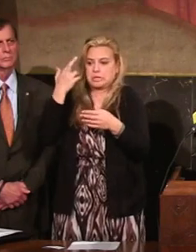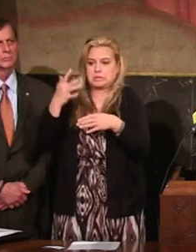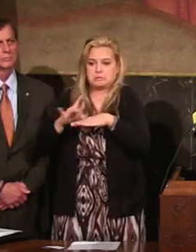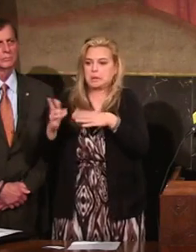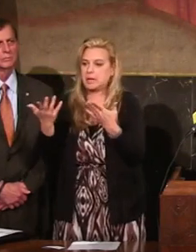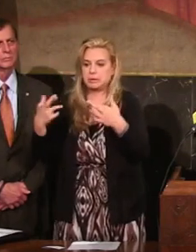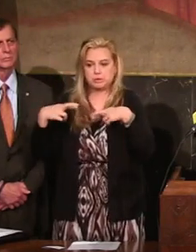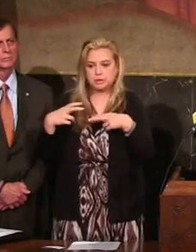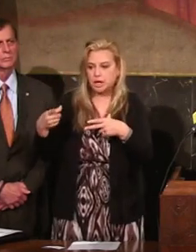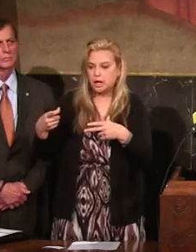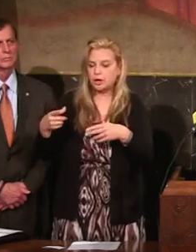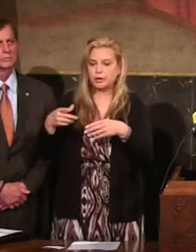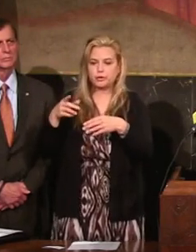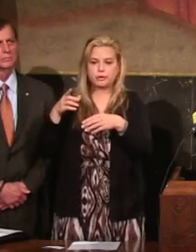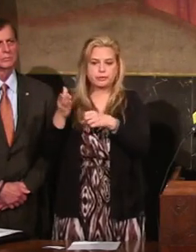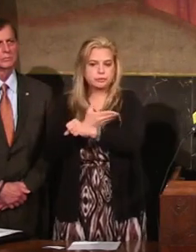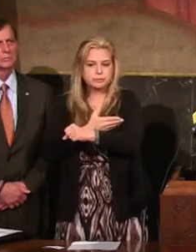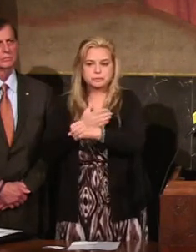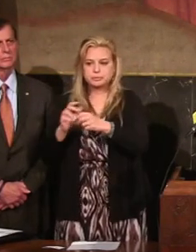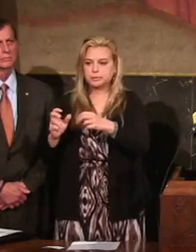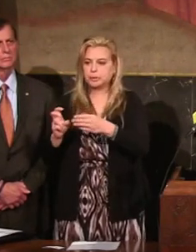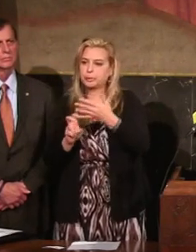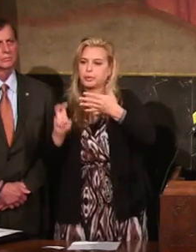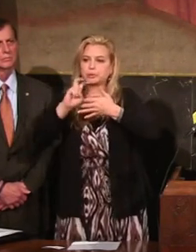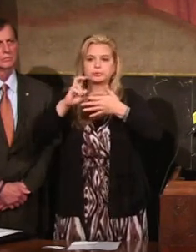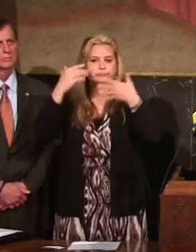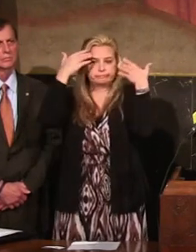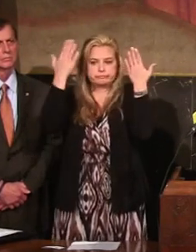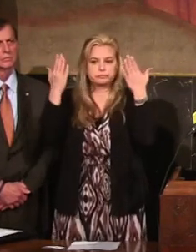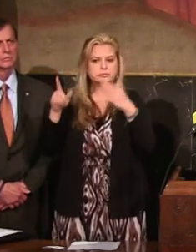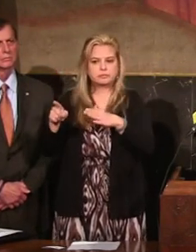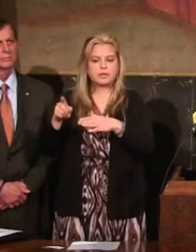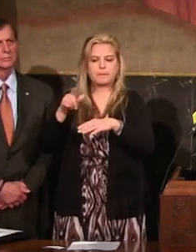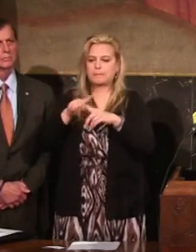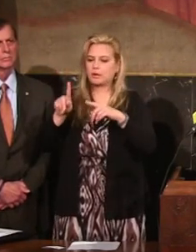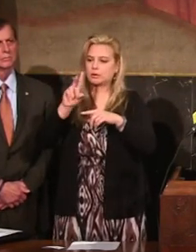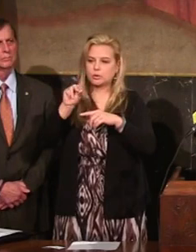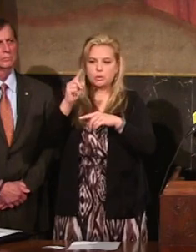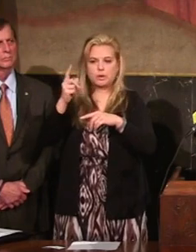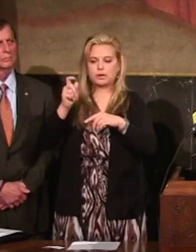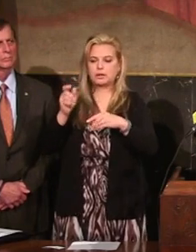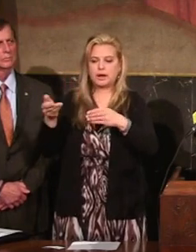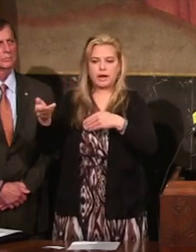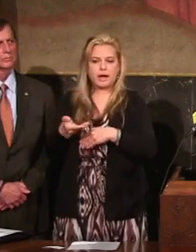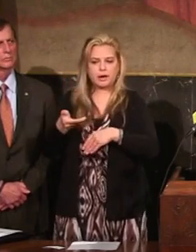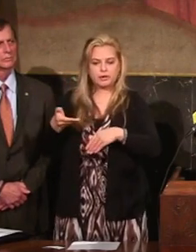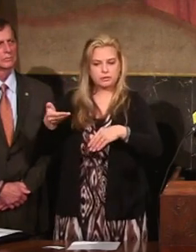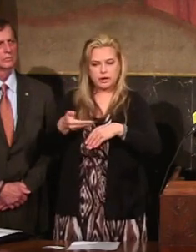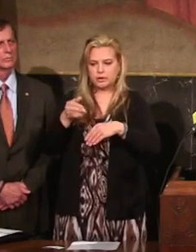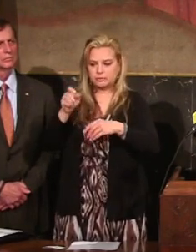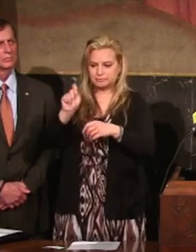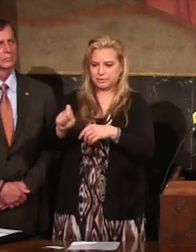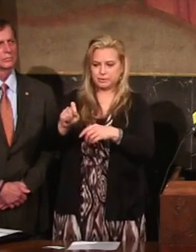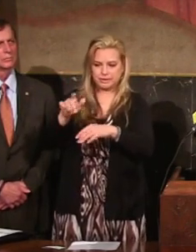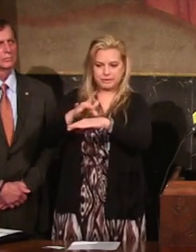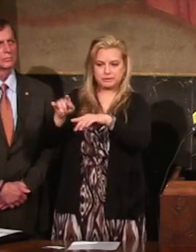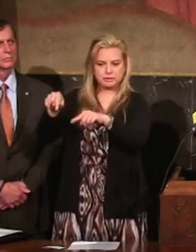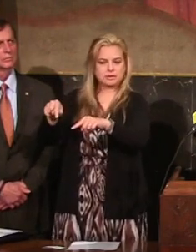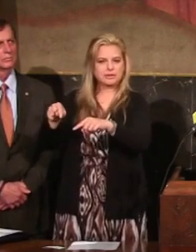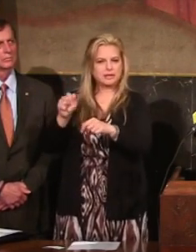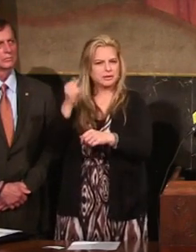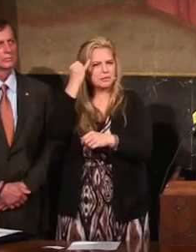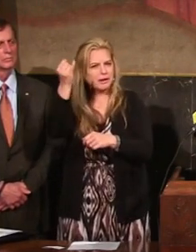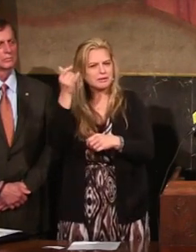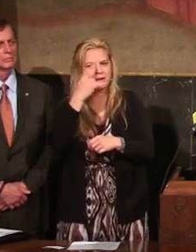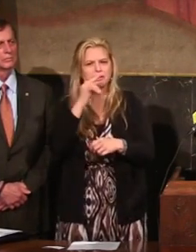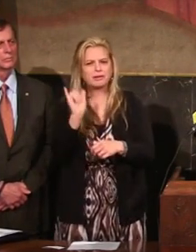retirement, termination, promotion, no one could be hired, period. Imagine the consequences of that